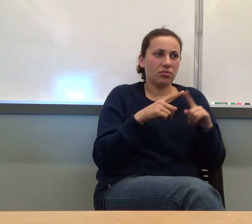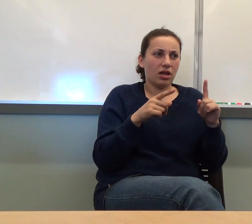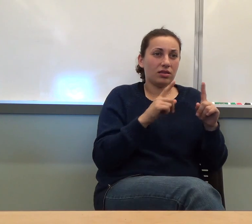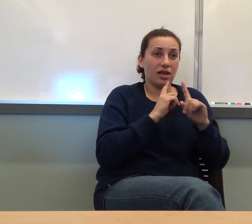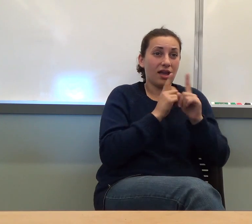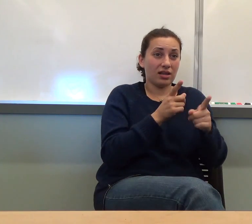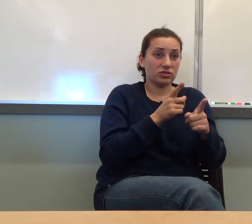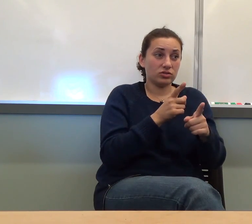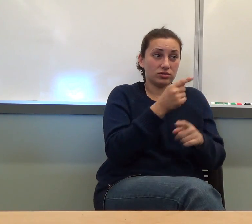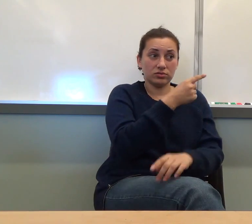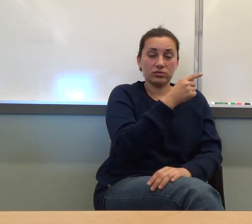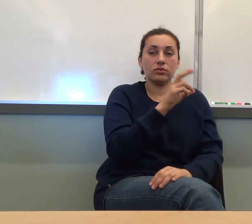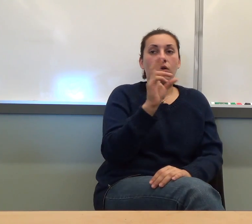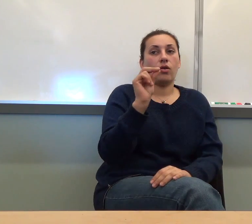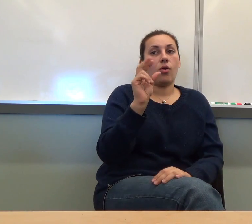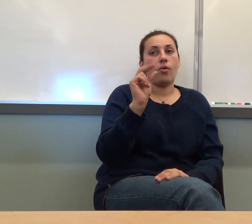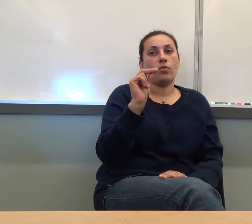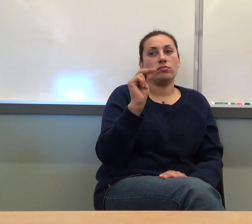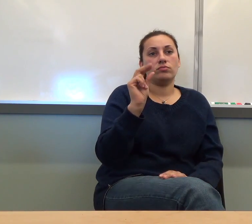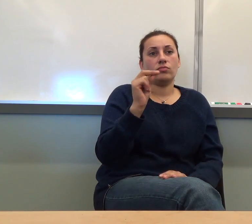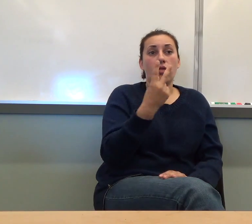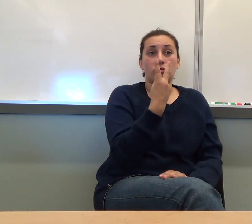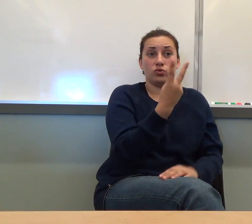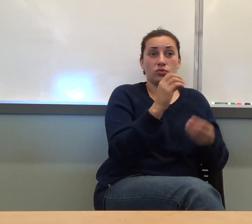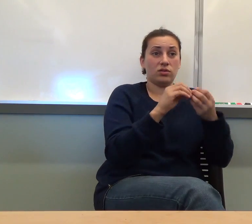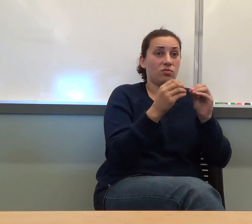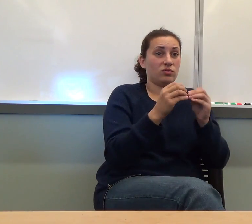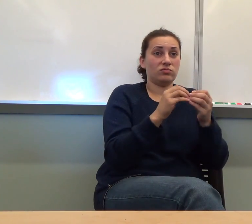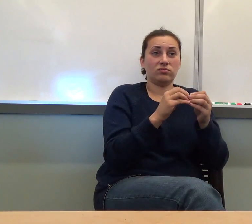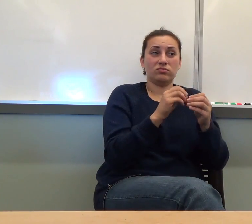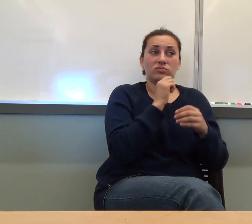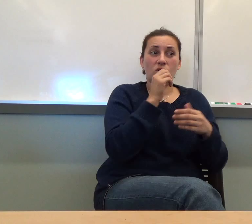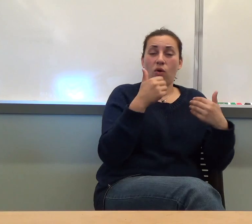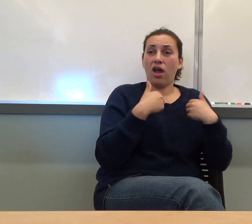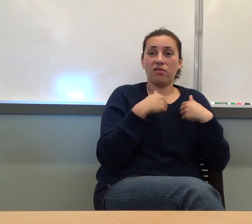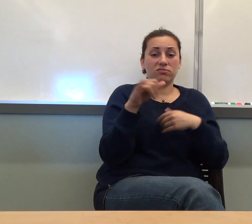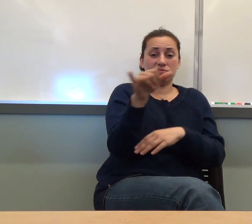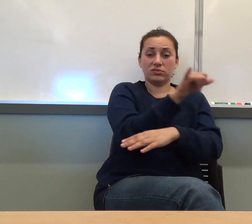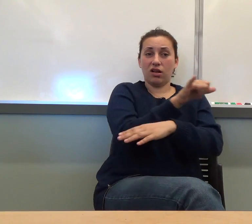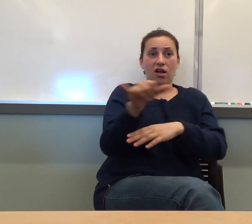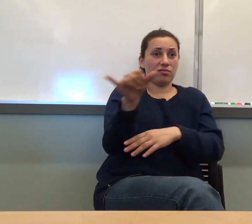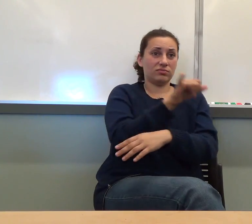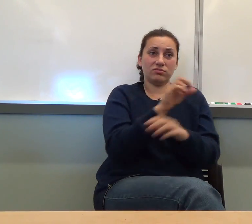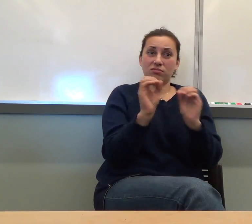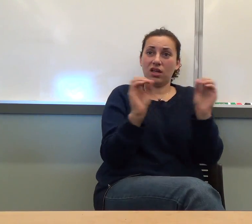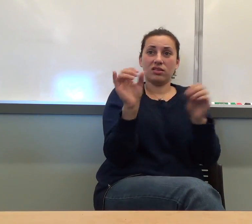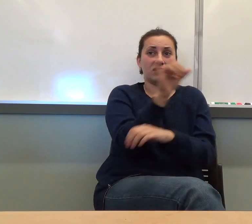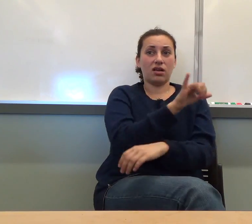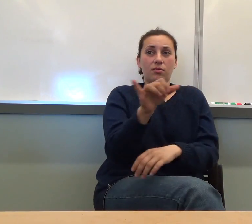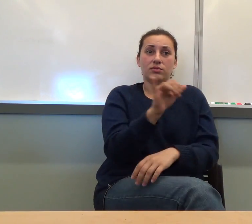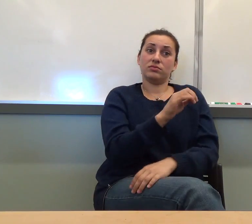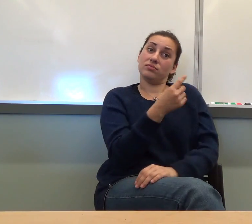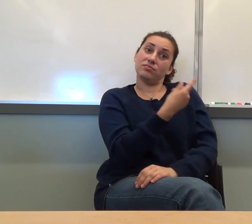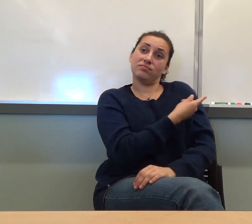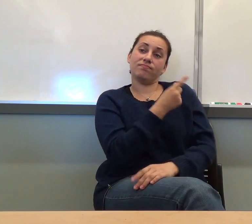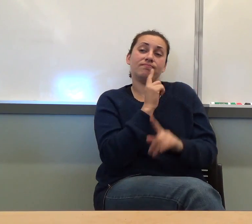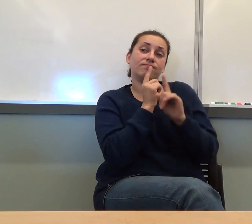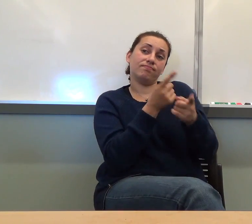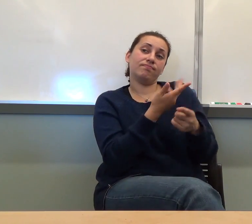no. Those two numbers don't have any common factors at all. So that actually is the number.